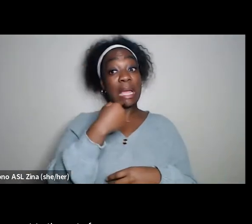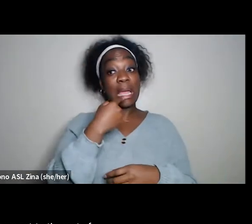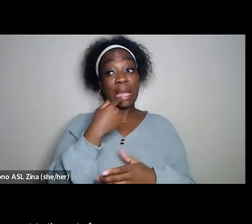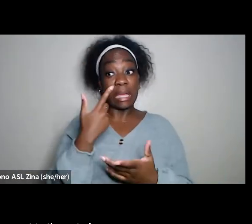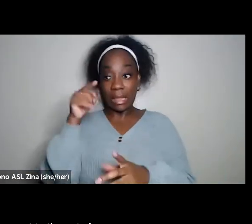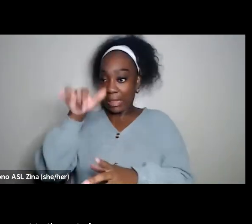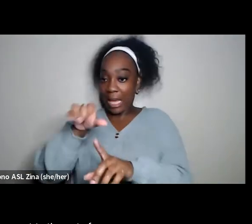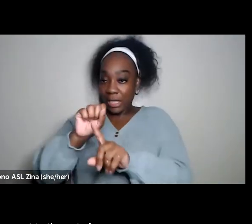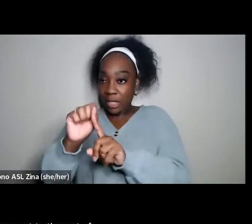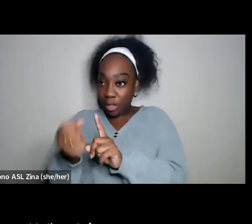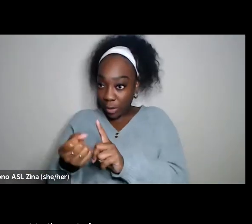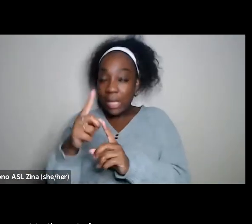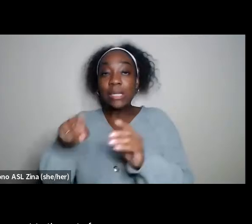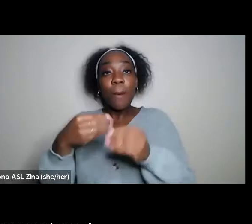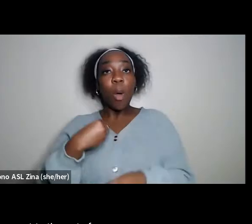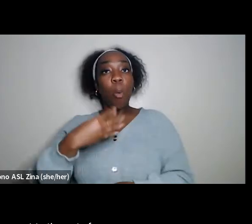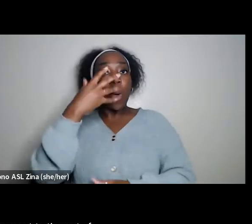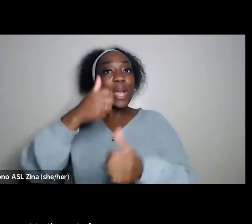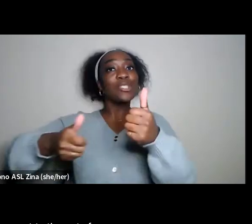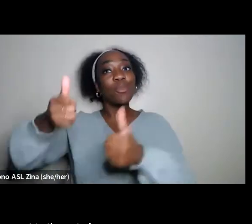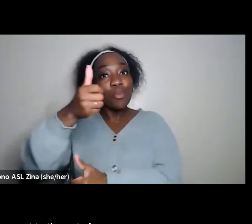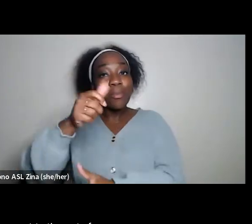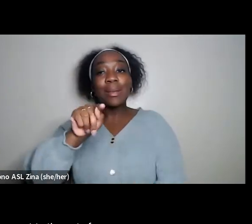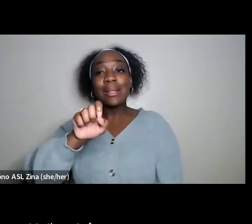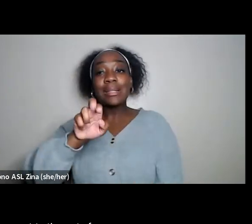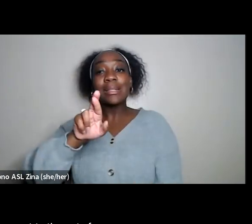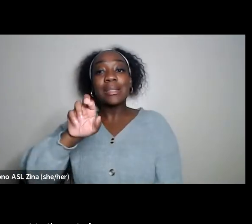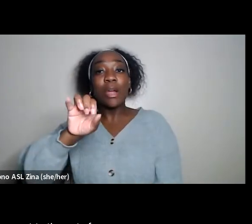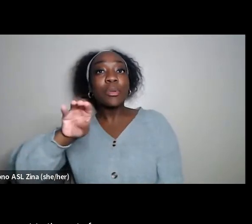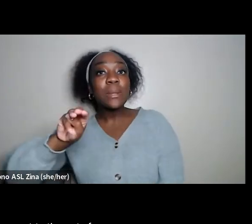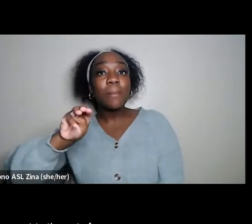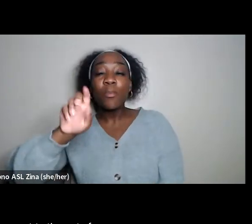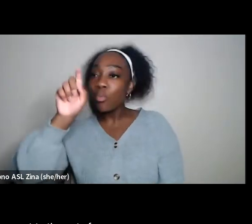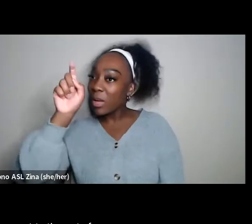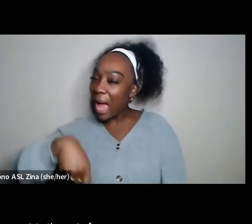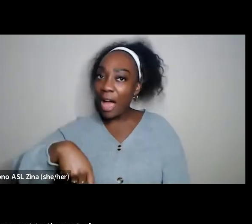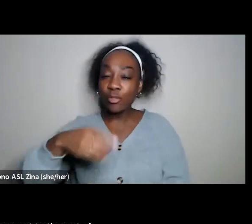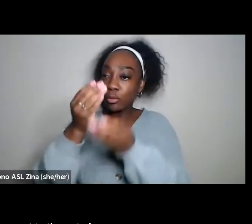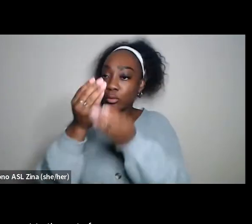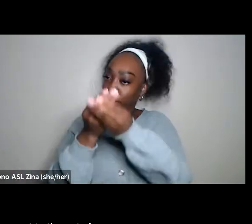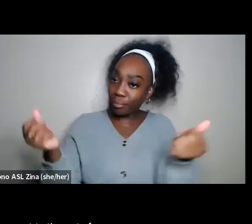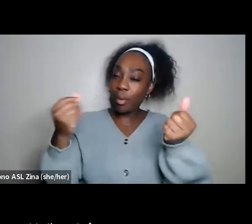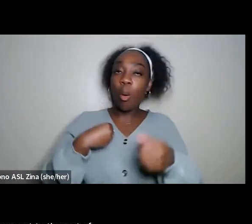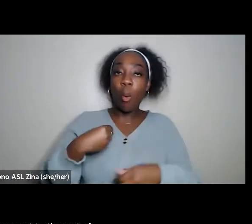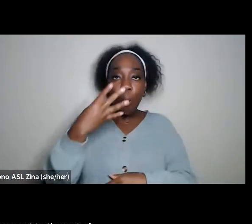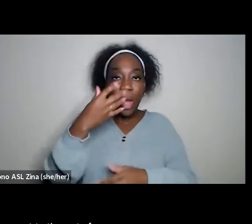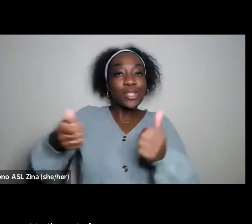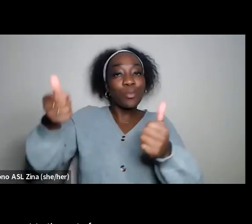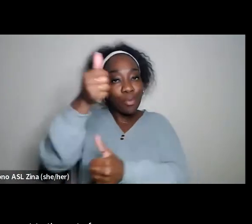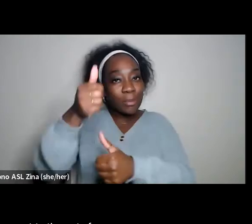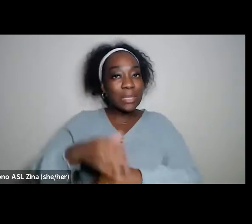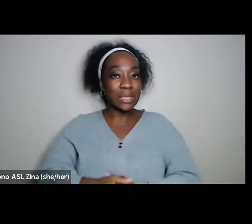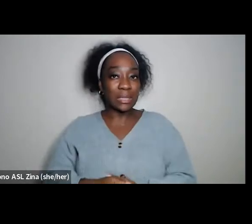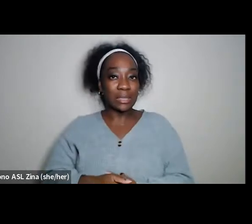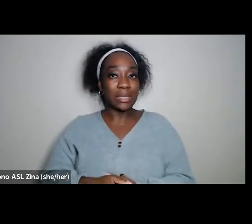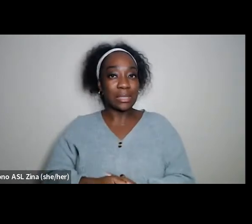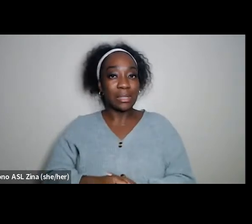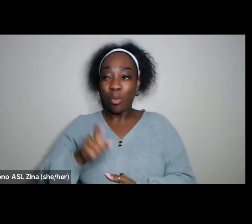we have to root out white supremacy. We have to root out white supremacy. I think that it